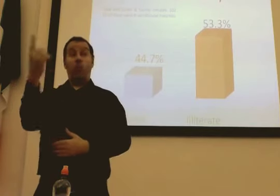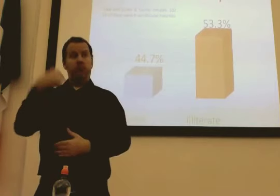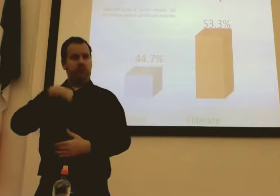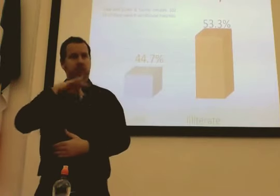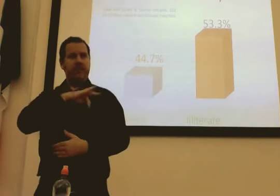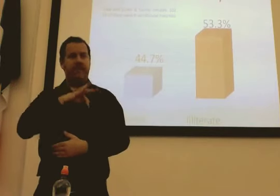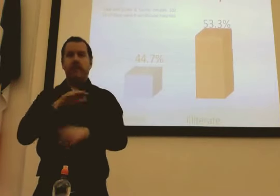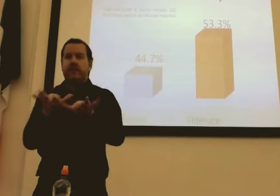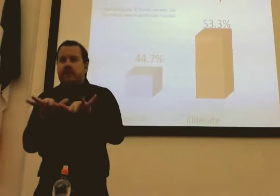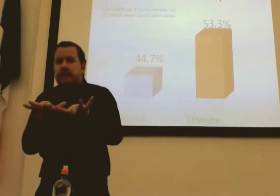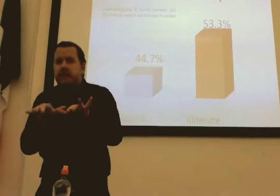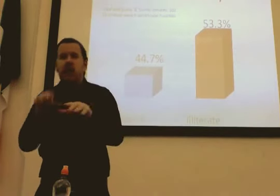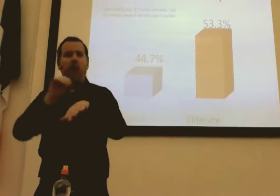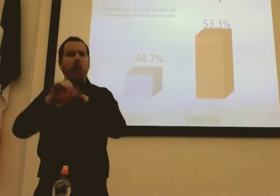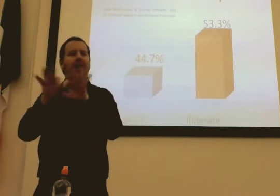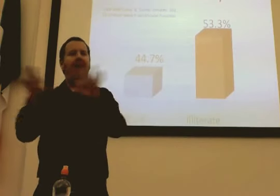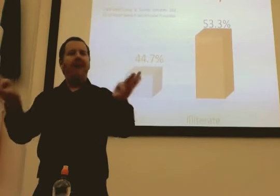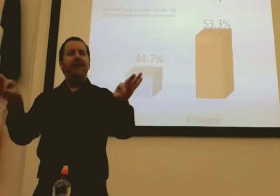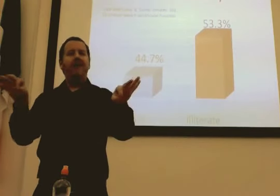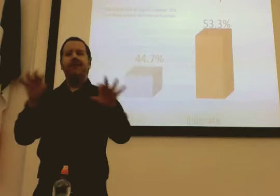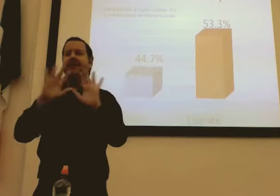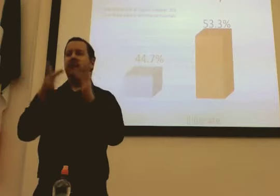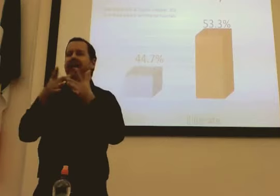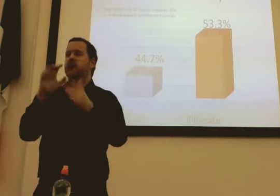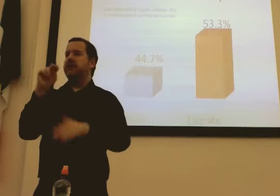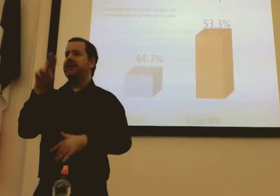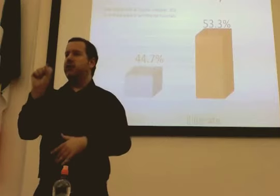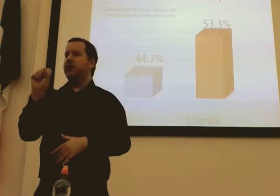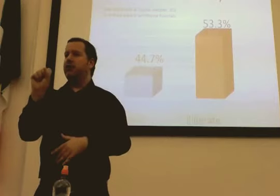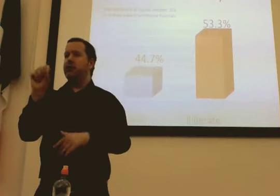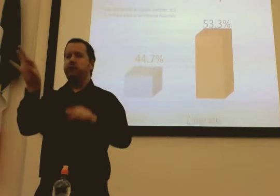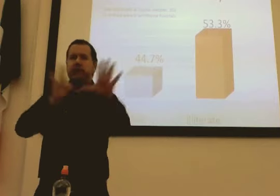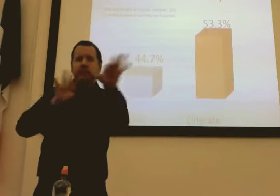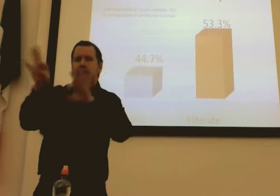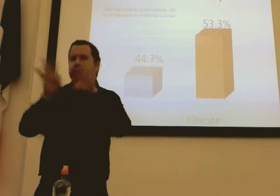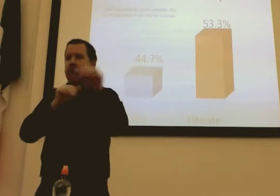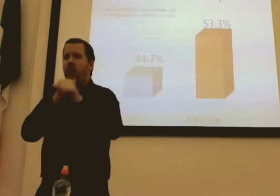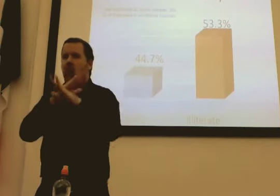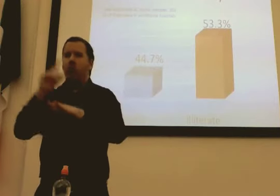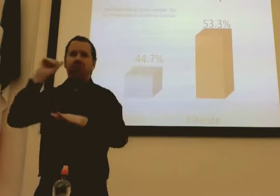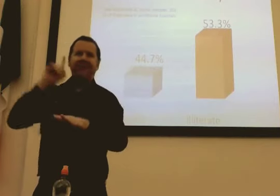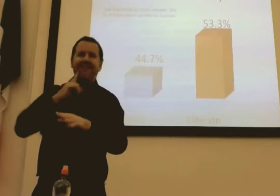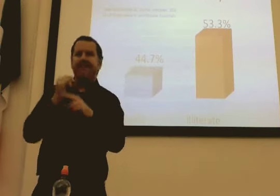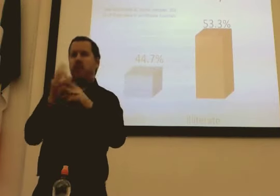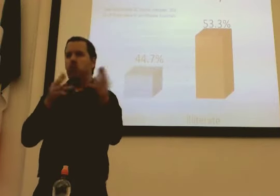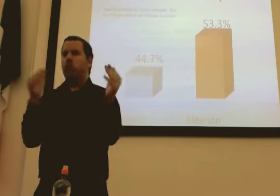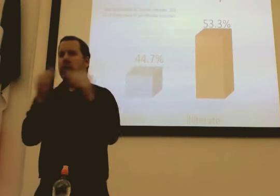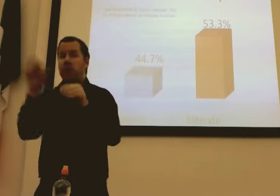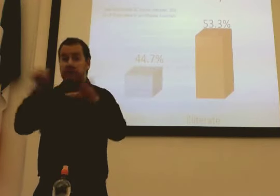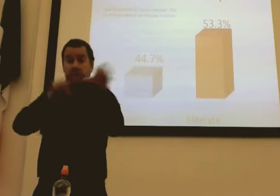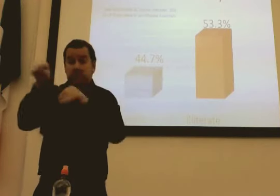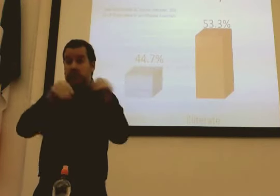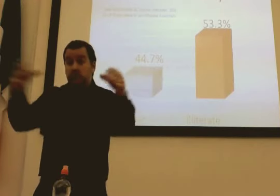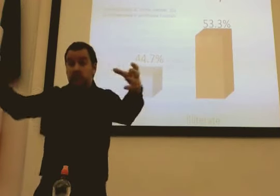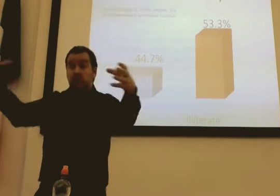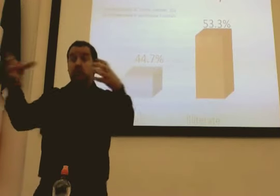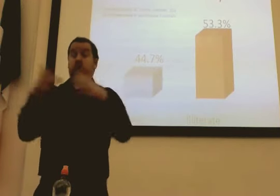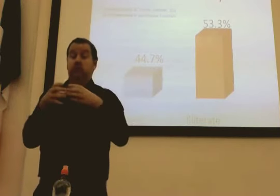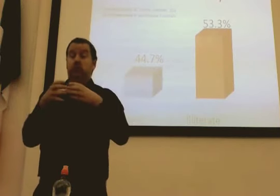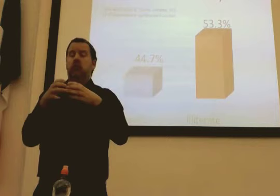other censuses that I've researched have less information. Now, the 1901 census you can get online, you can pick out various